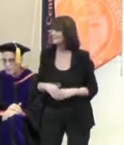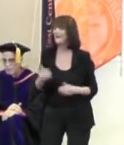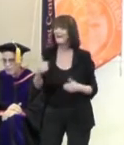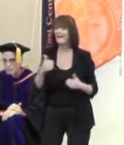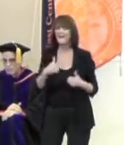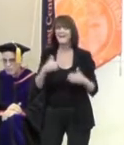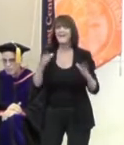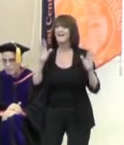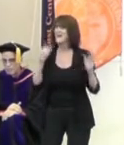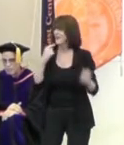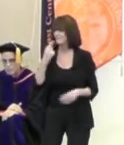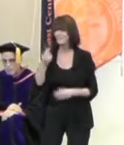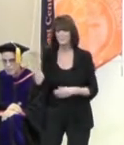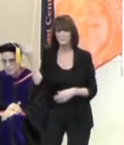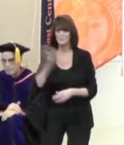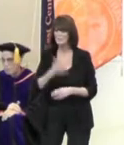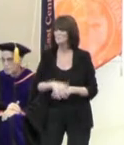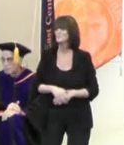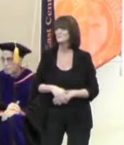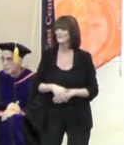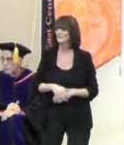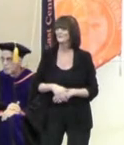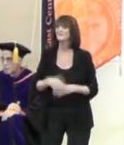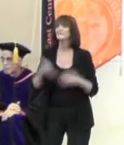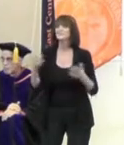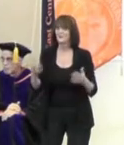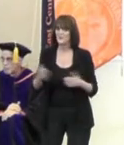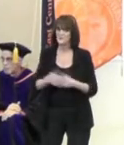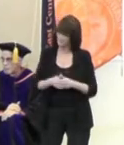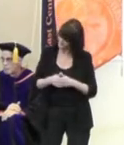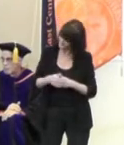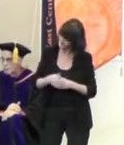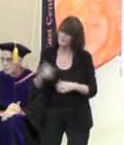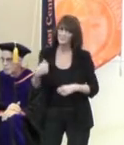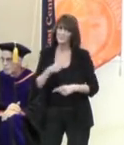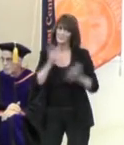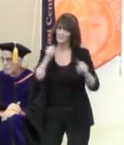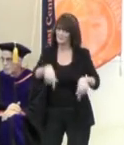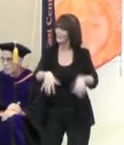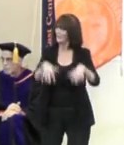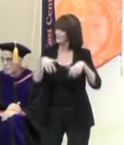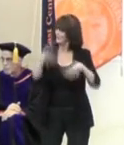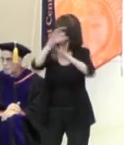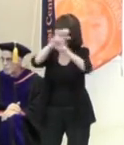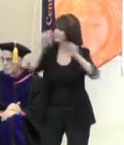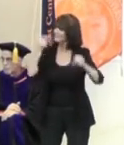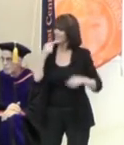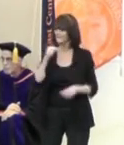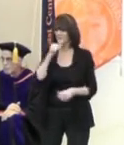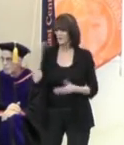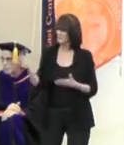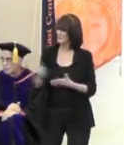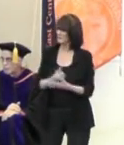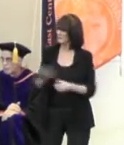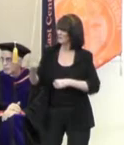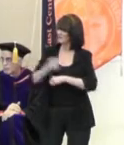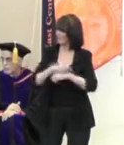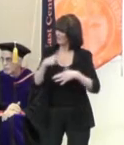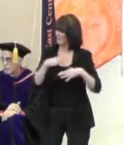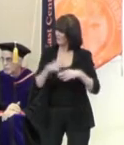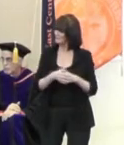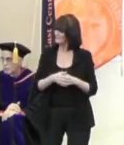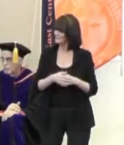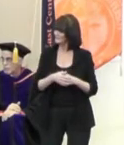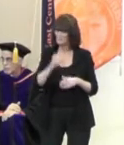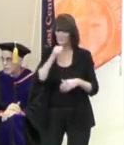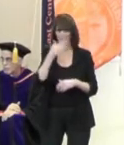a cocktail and woo. And so we go over there and the president said, you don't deserve a day off.